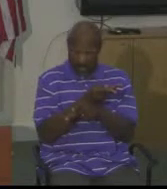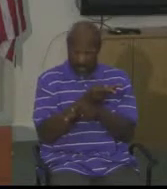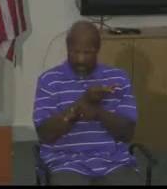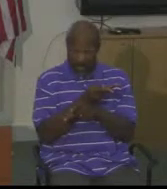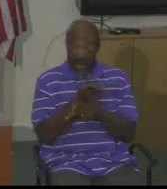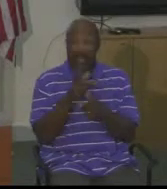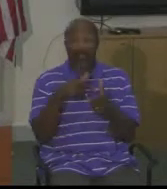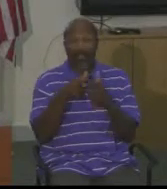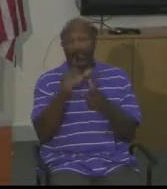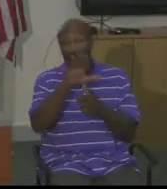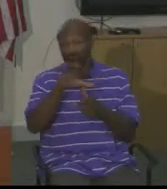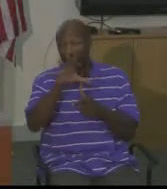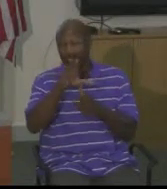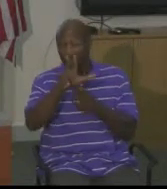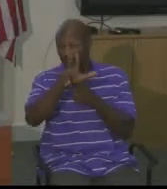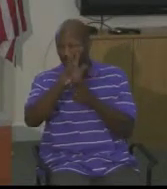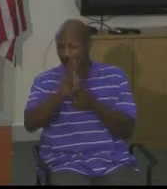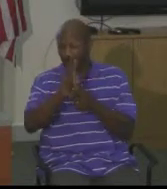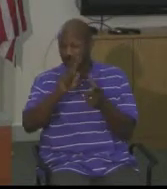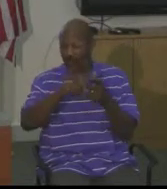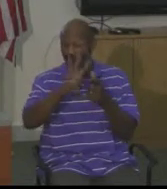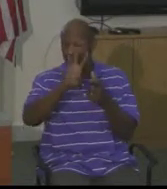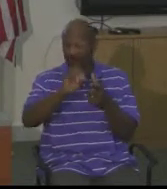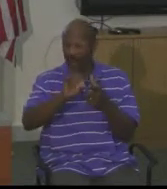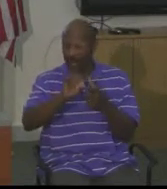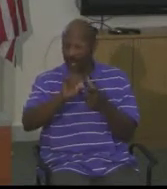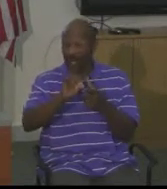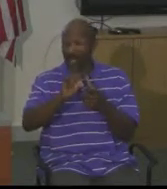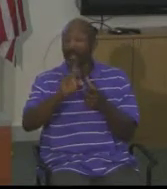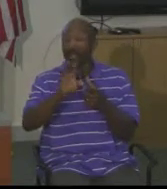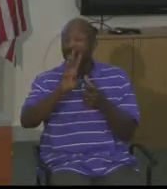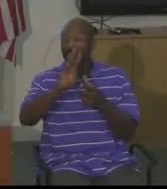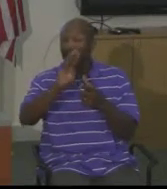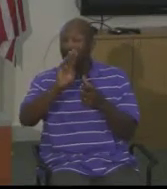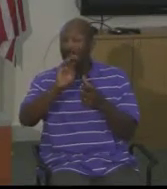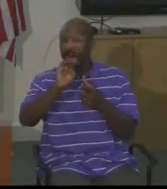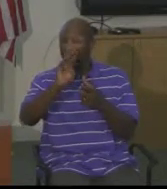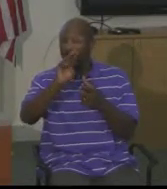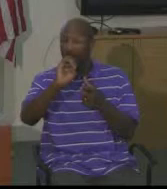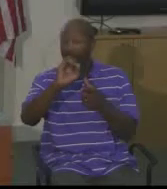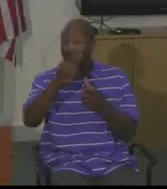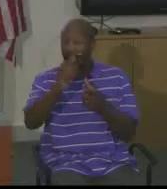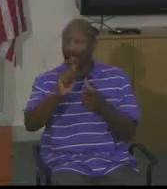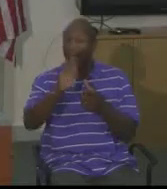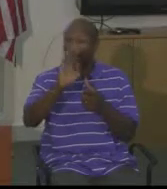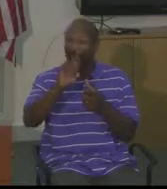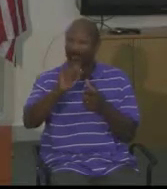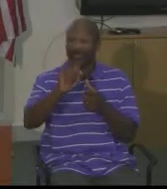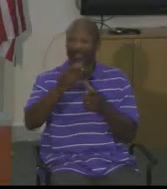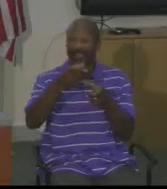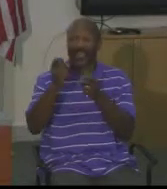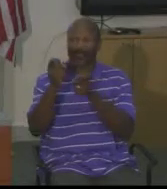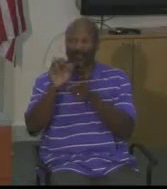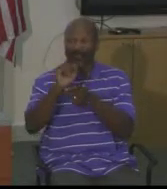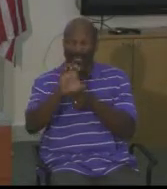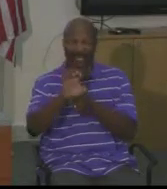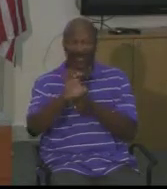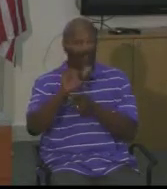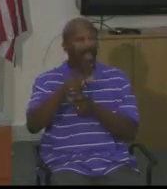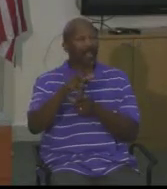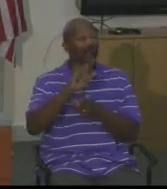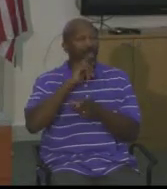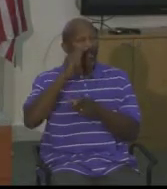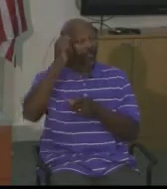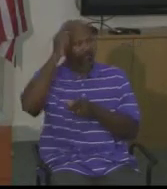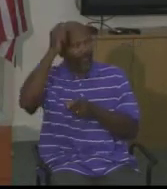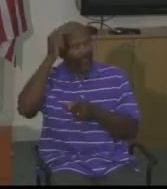I'm going to get about 32 to 40 megabits per second. That's the maximum. But that's a theoretical limit